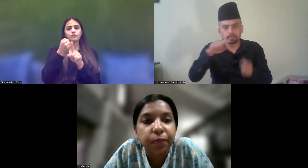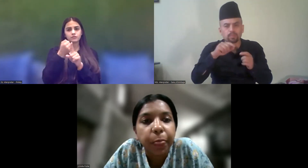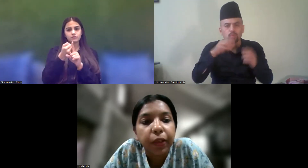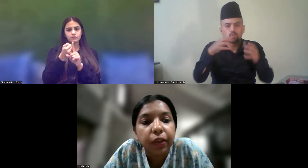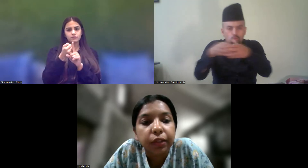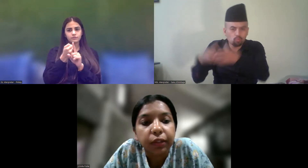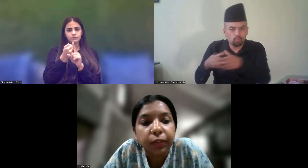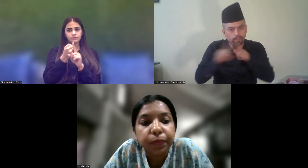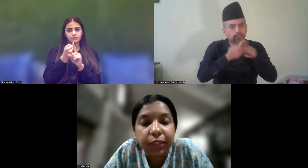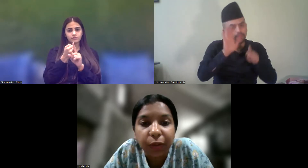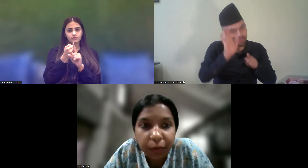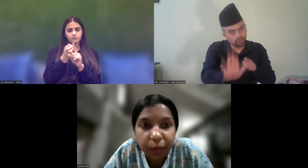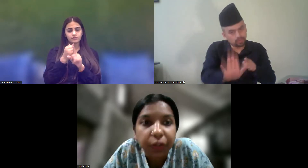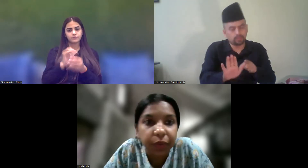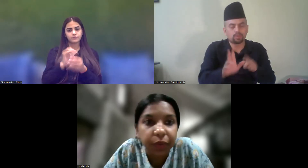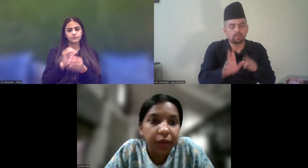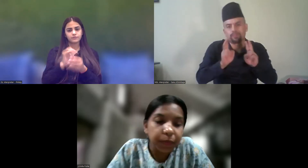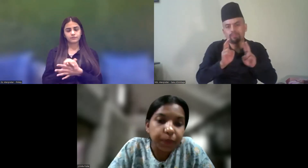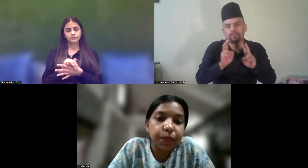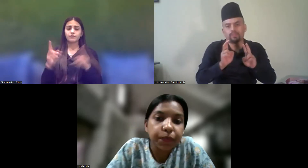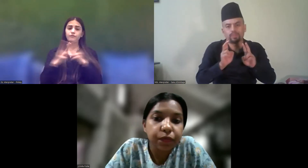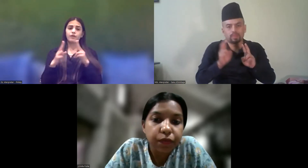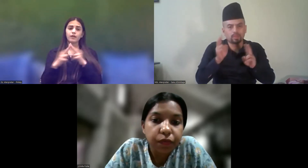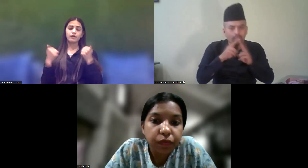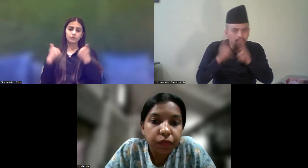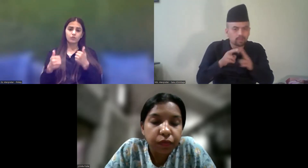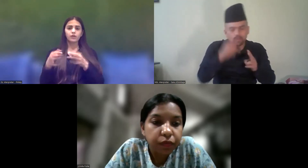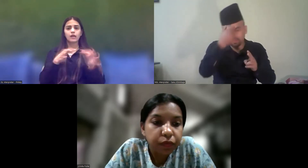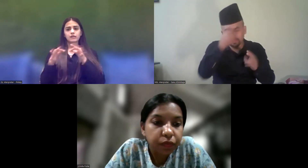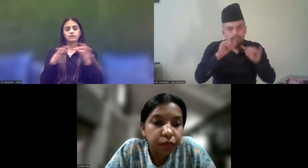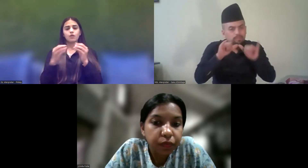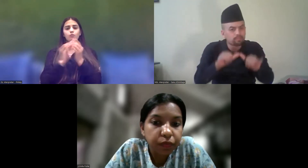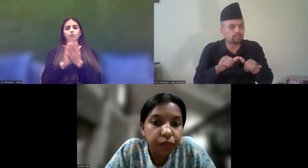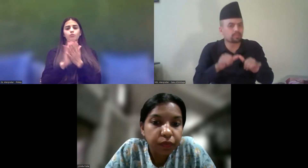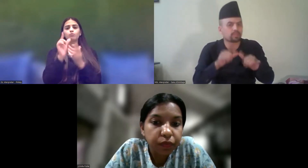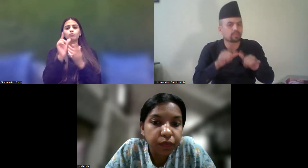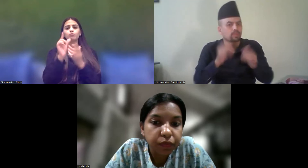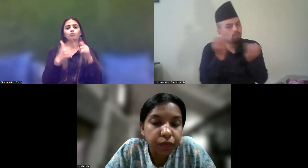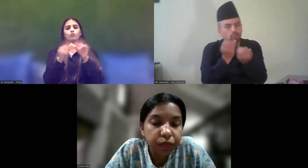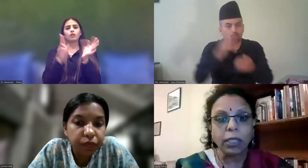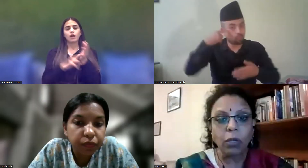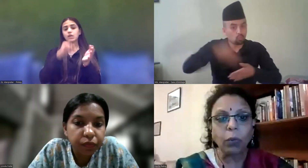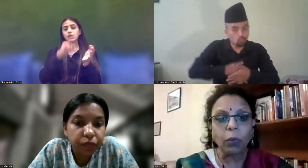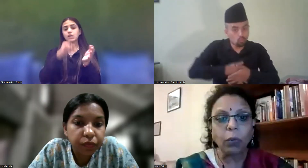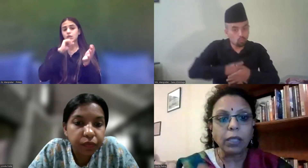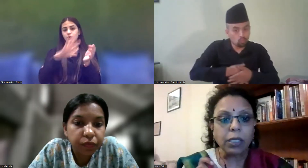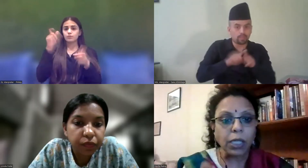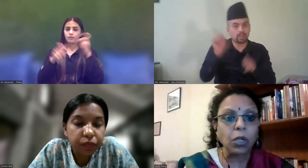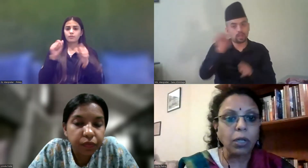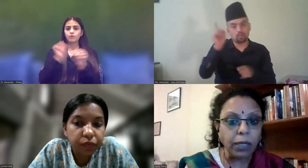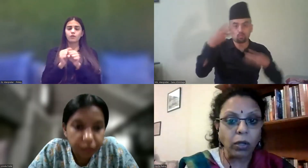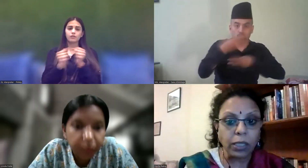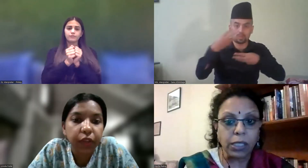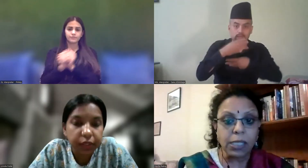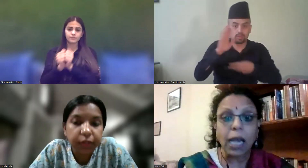issues. And also, there is a very good example from Bhutan where young people are working with